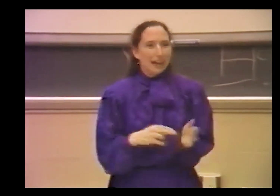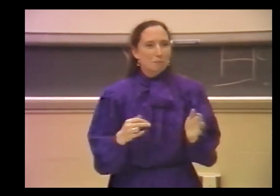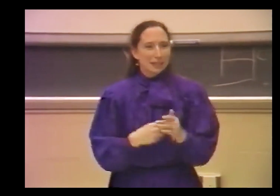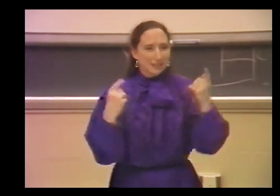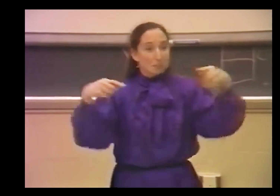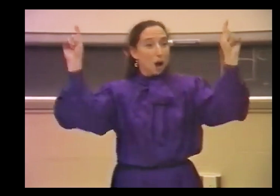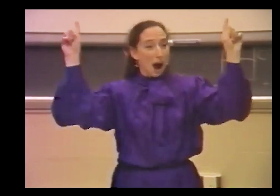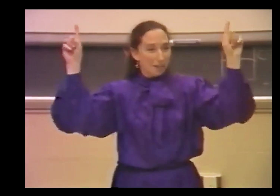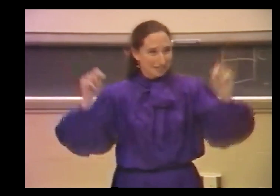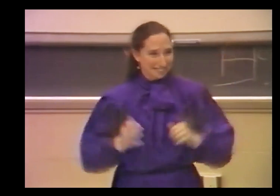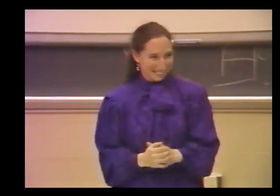means,